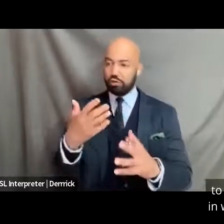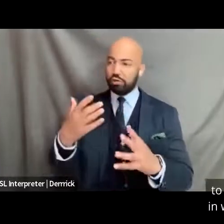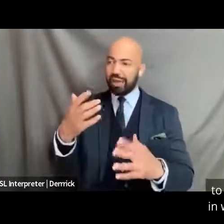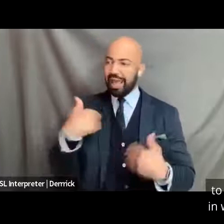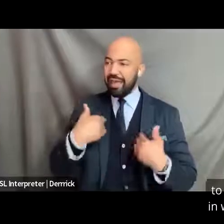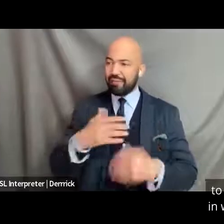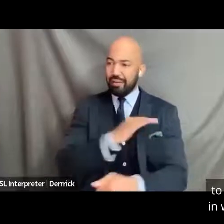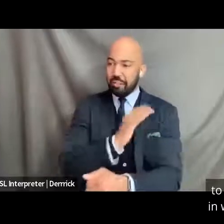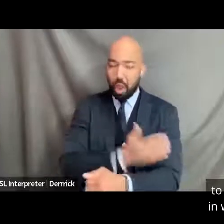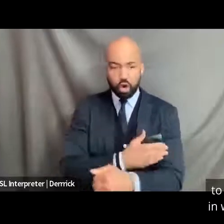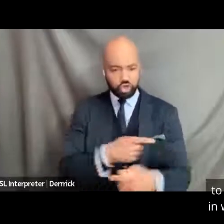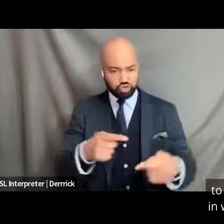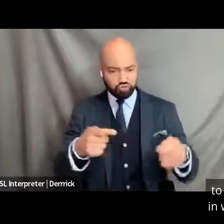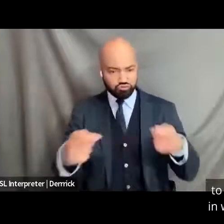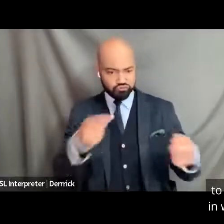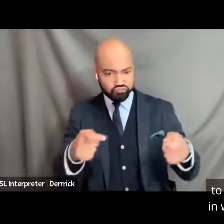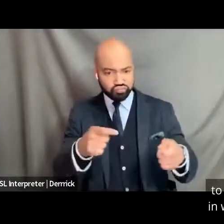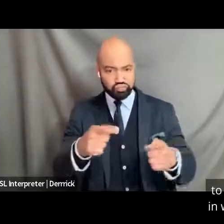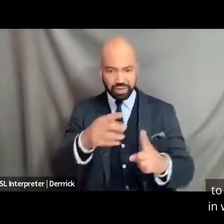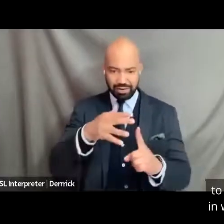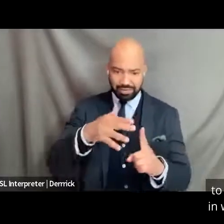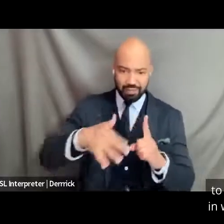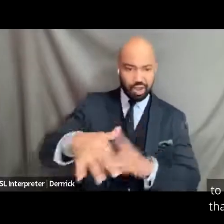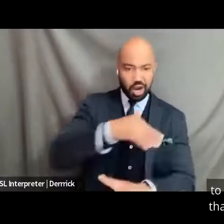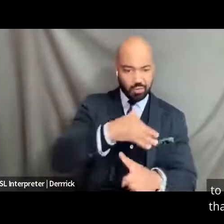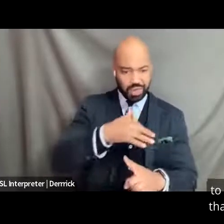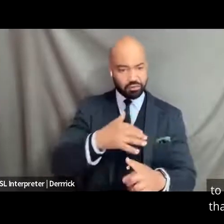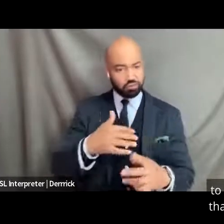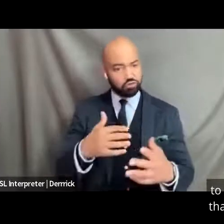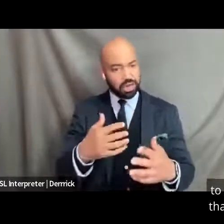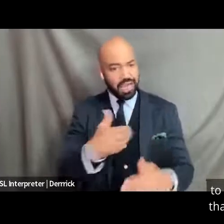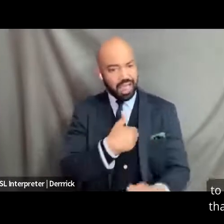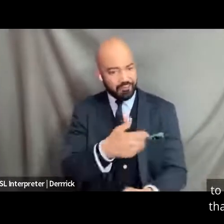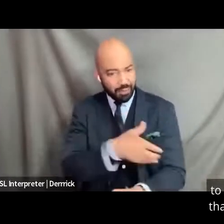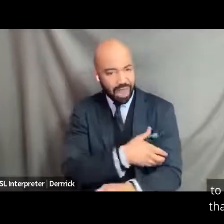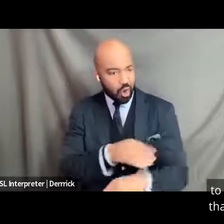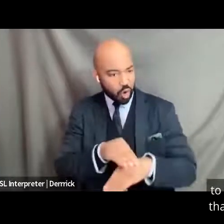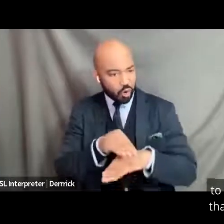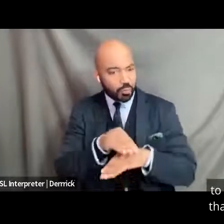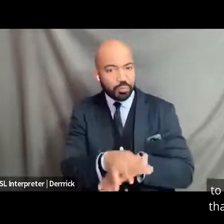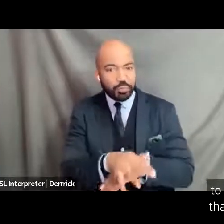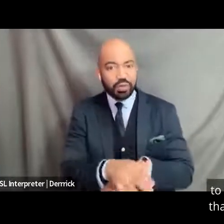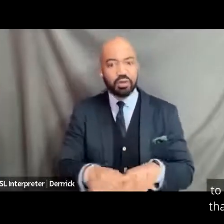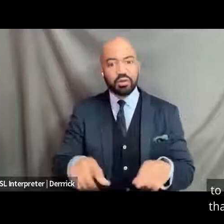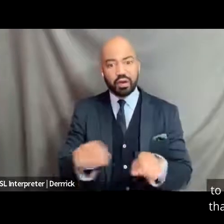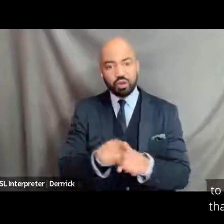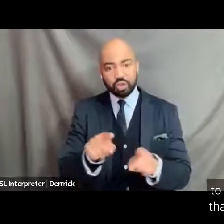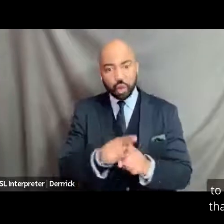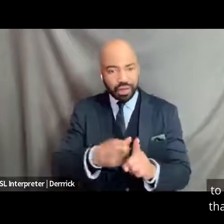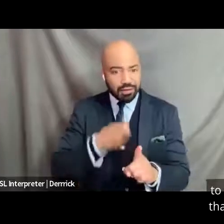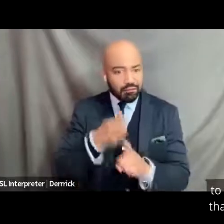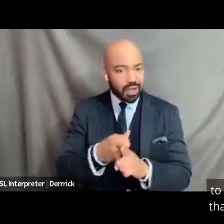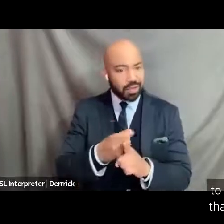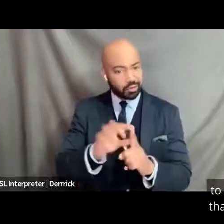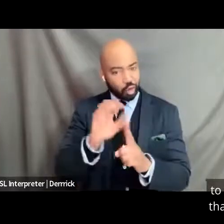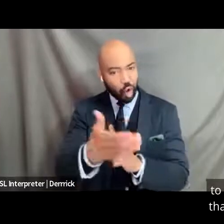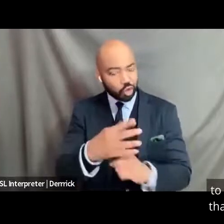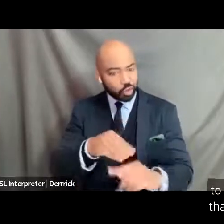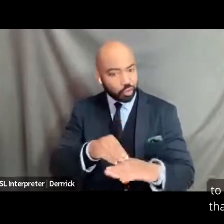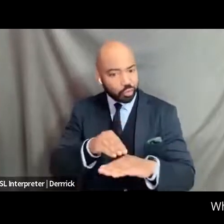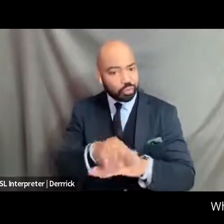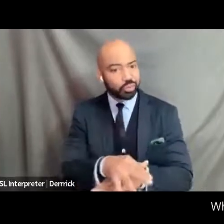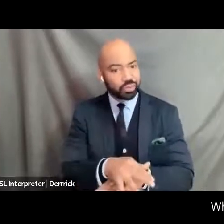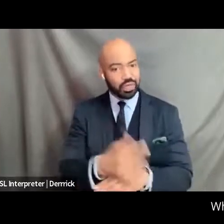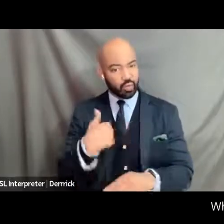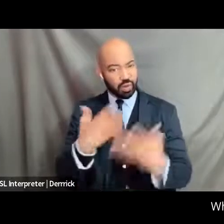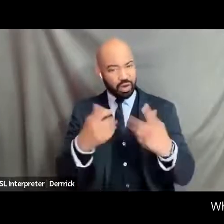terrain in which we are fighting to influence the culture that we seek to change